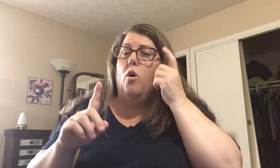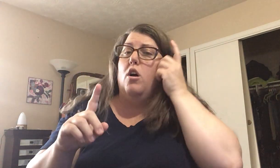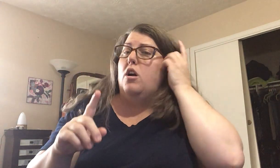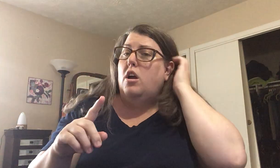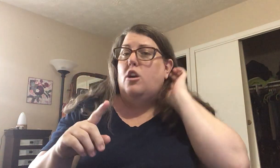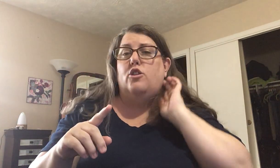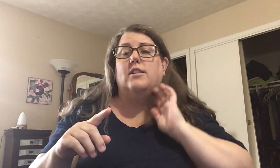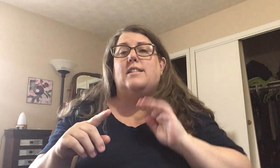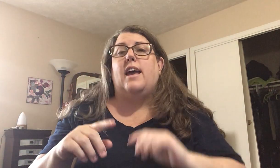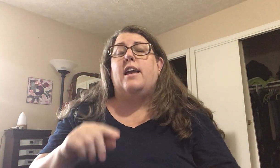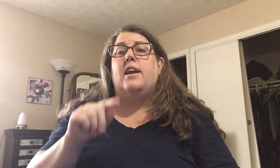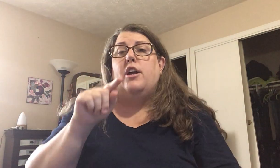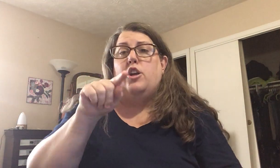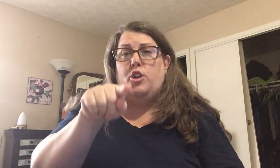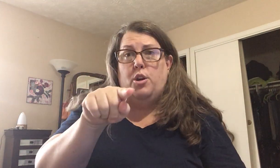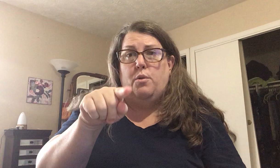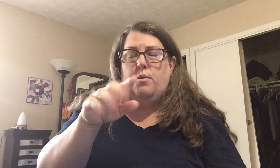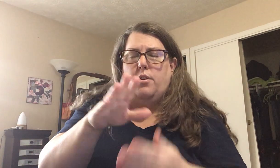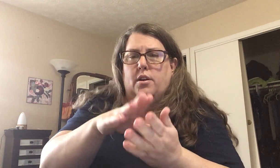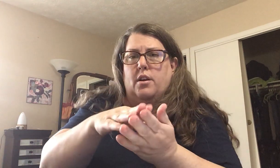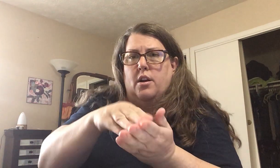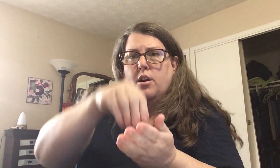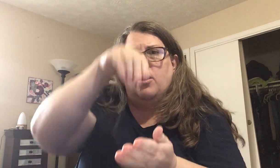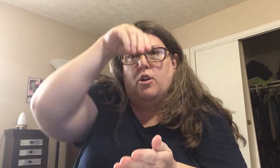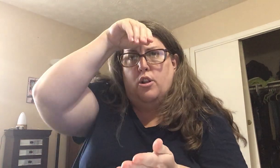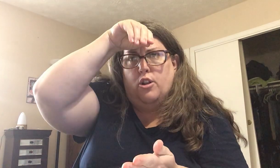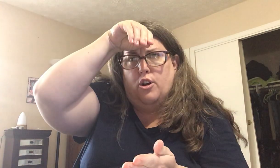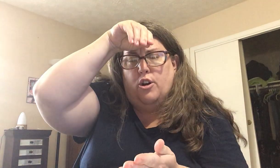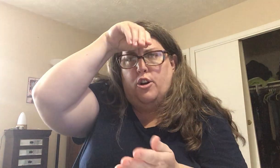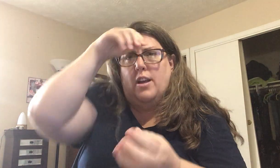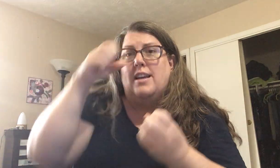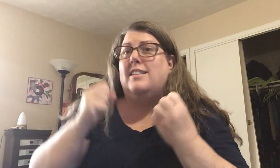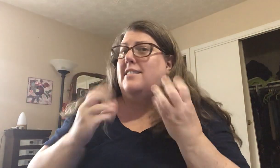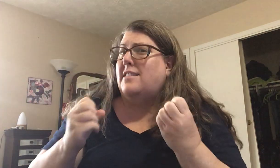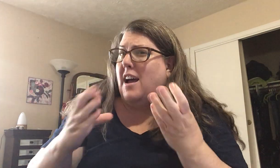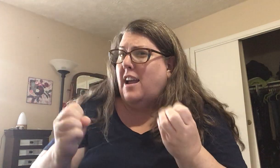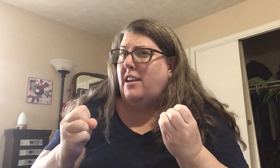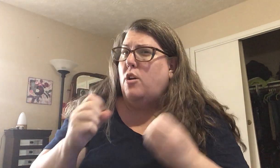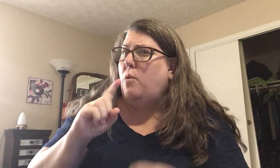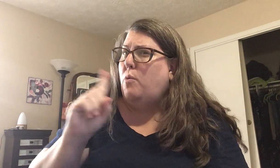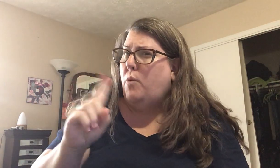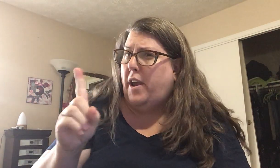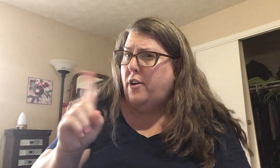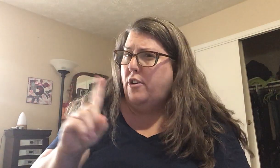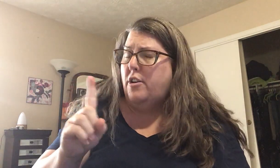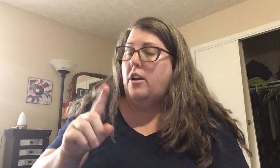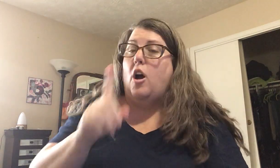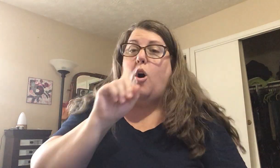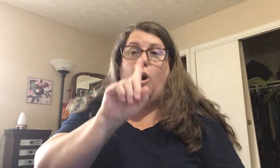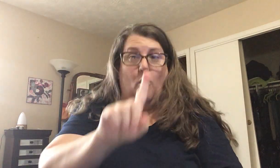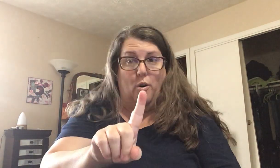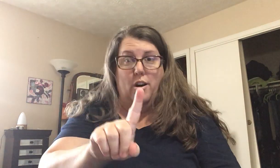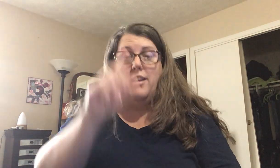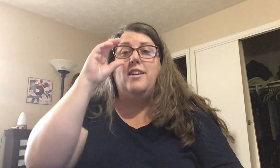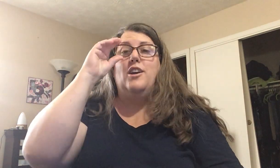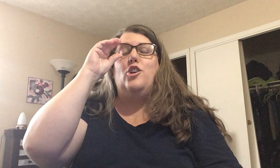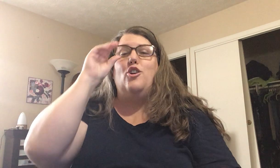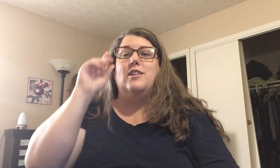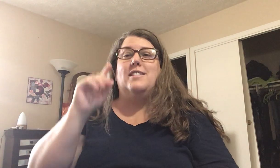Or you can say, you learn sign where? Or you can